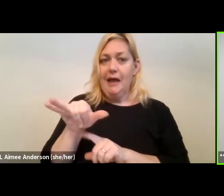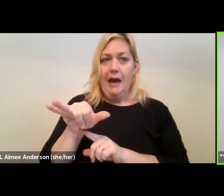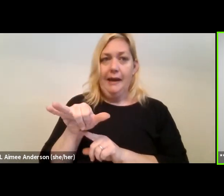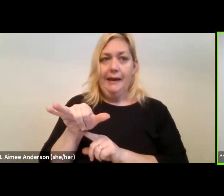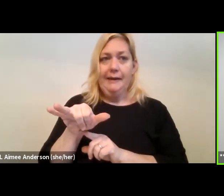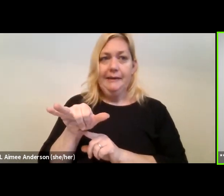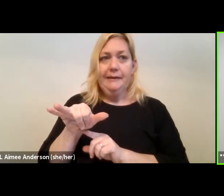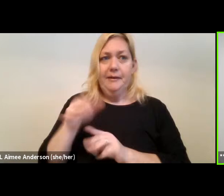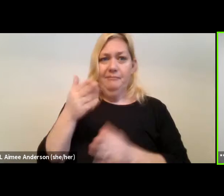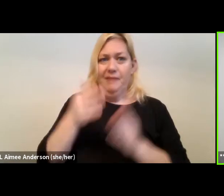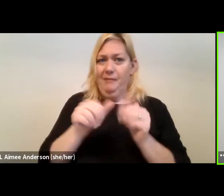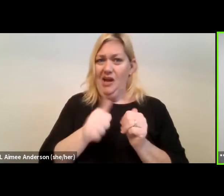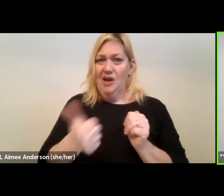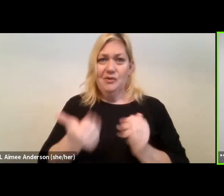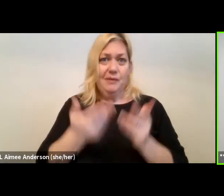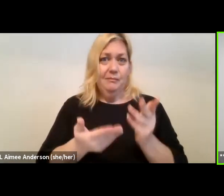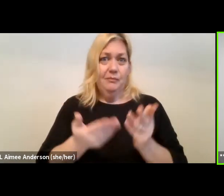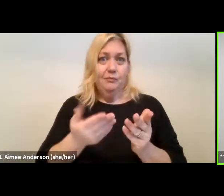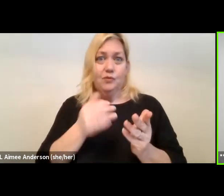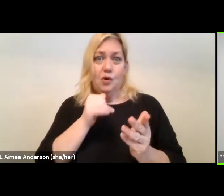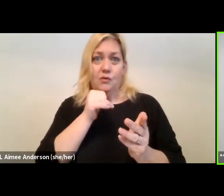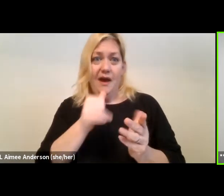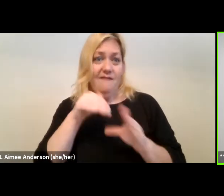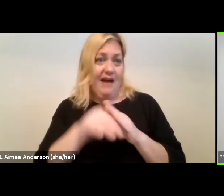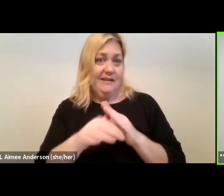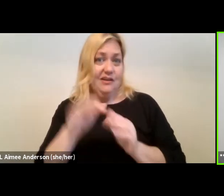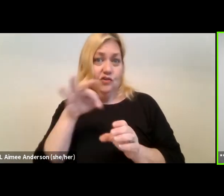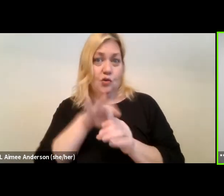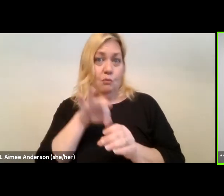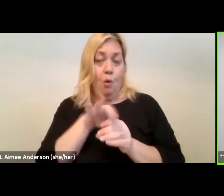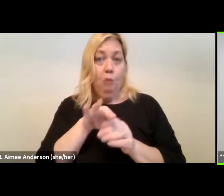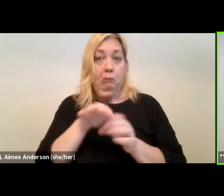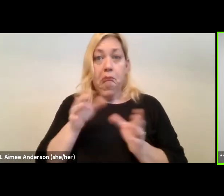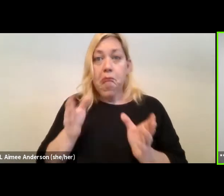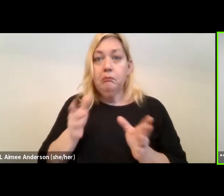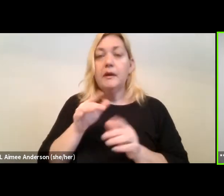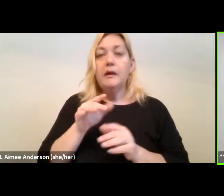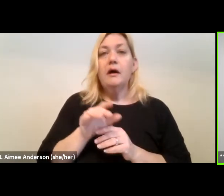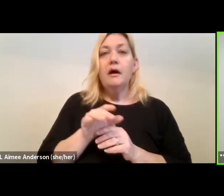not having access to the poll, that this is something that is